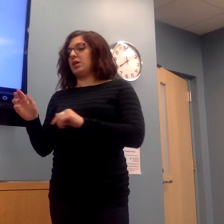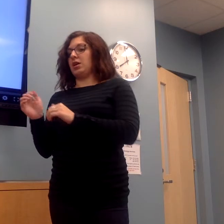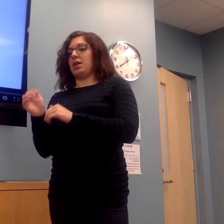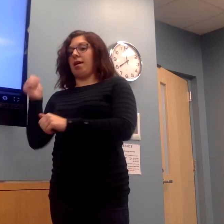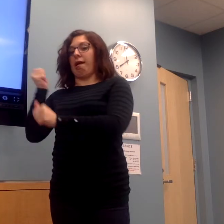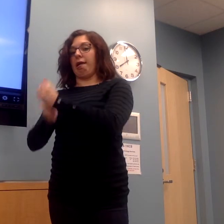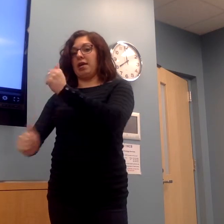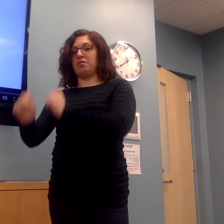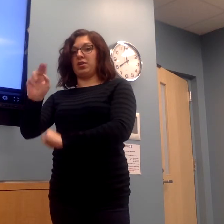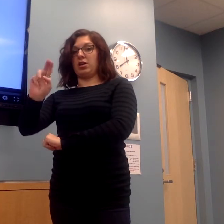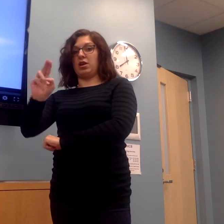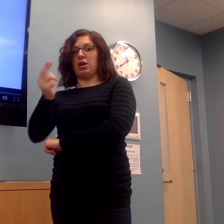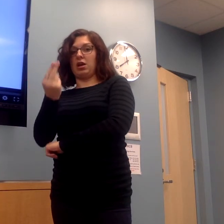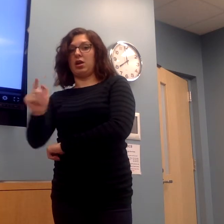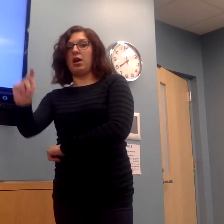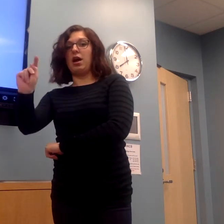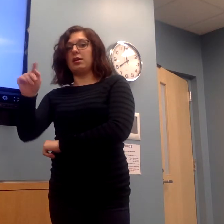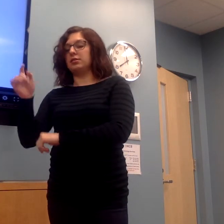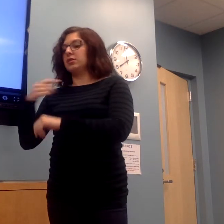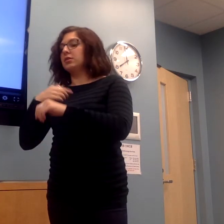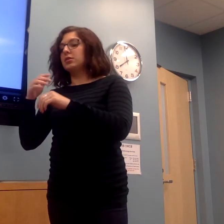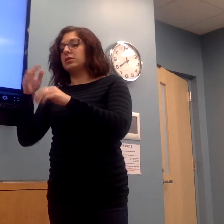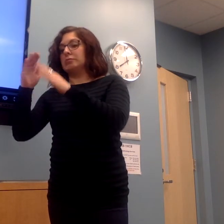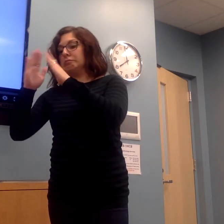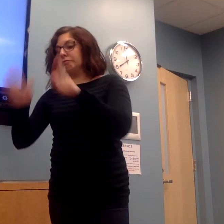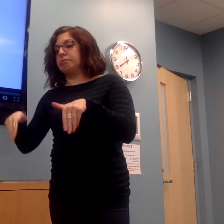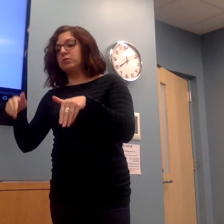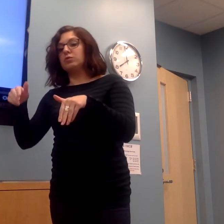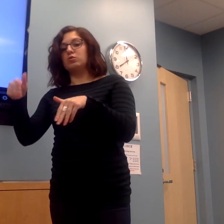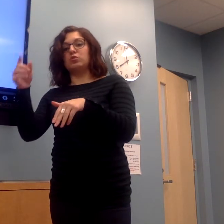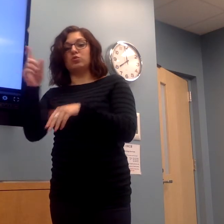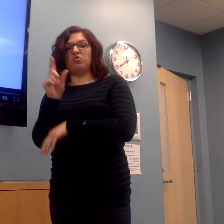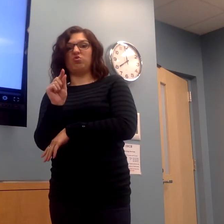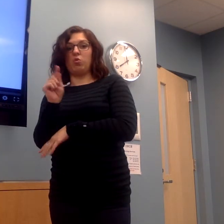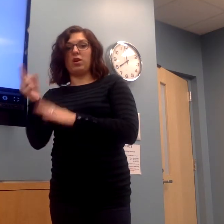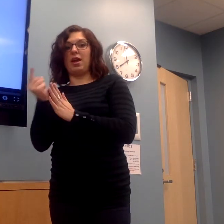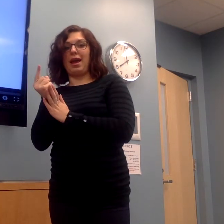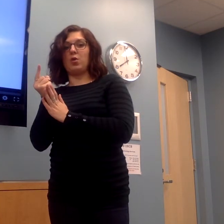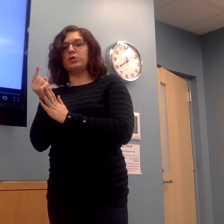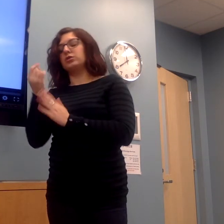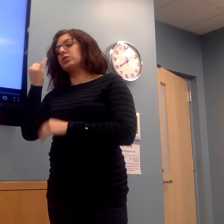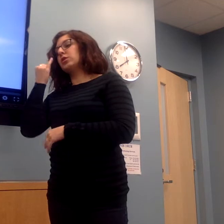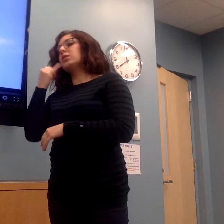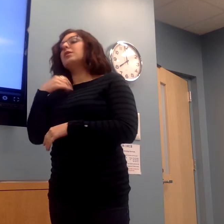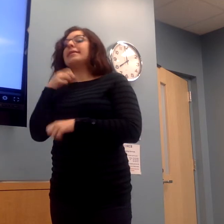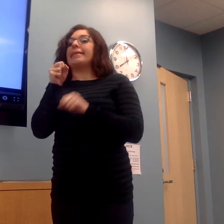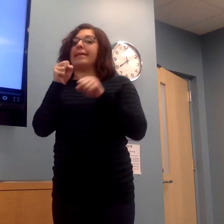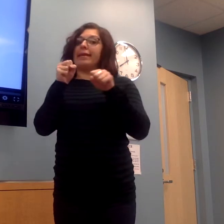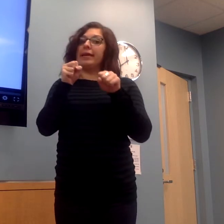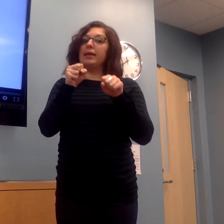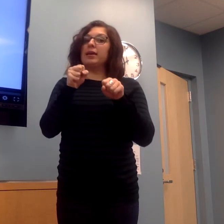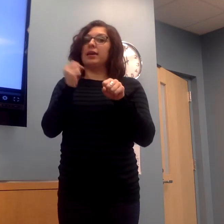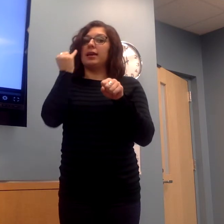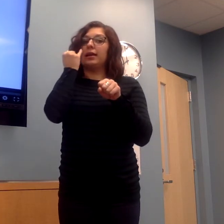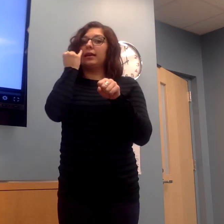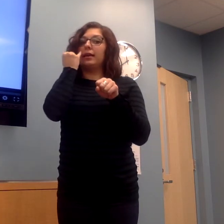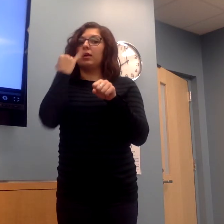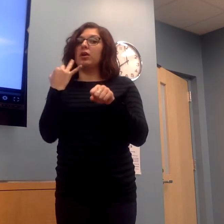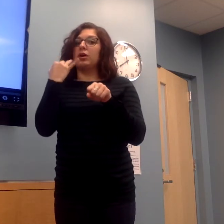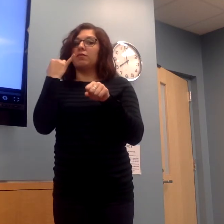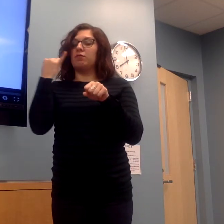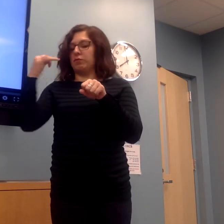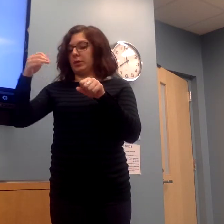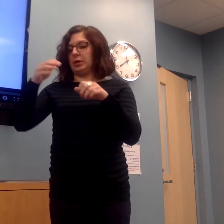Had he used the 20 hours on fishing, he could have produced 2 fish dinners. So Skipper's opportunity cost of producing one